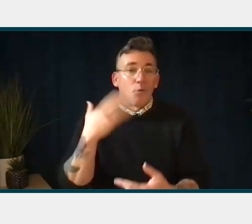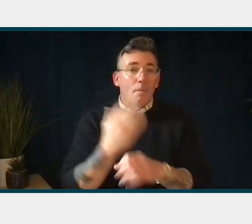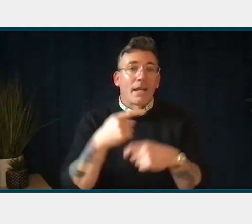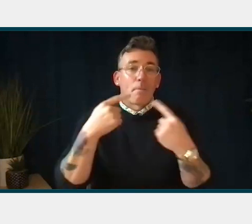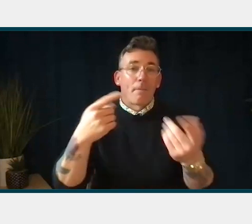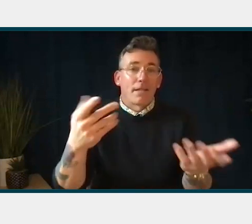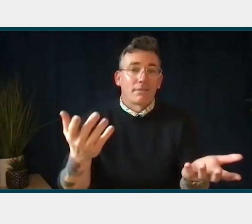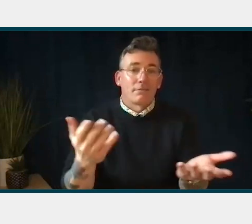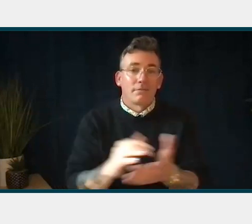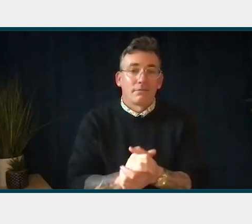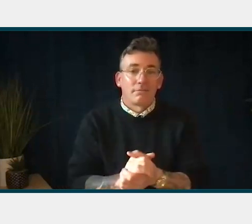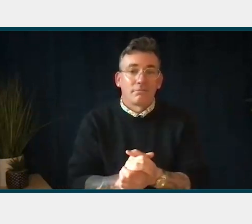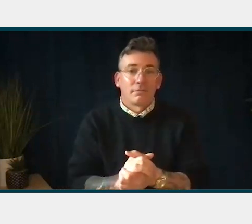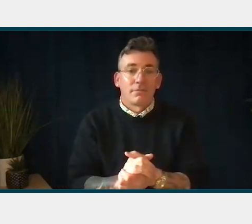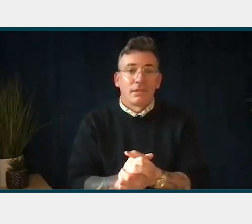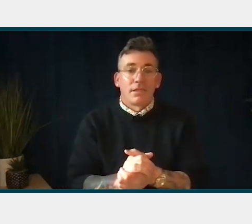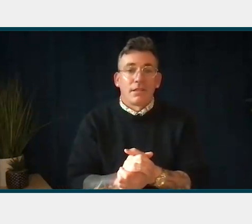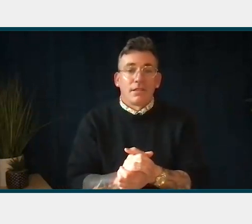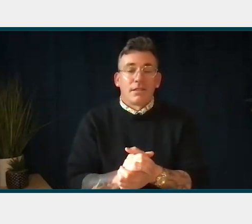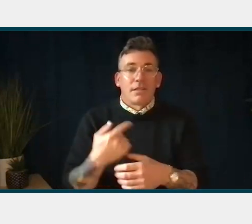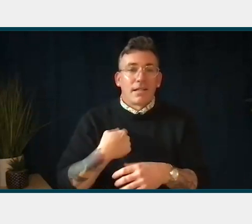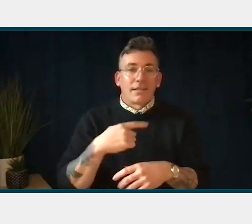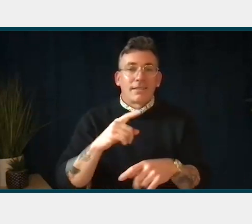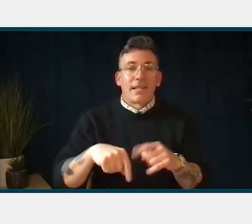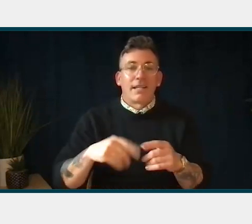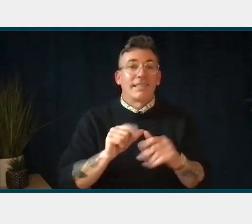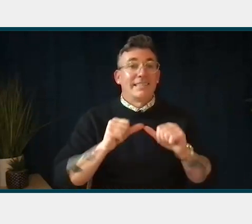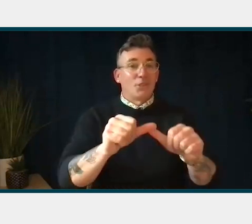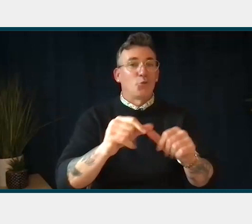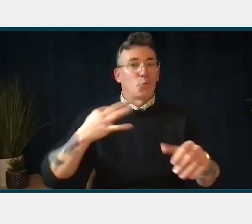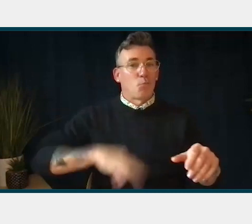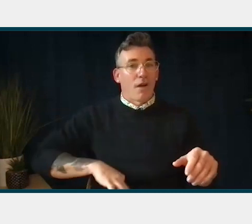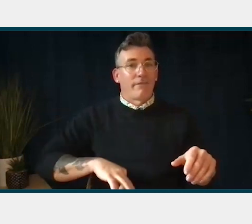It's done. And I'll make it public.